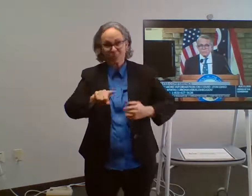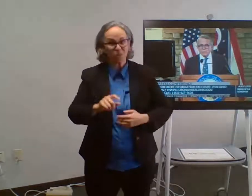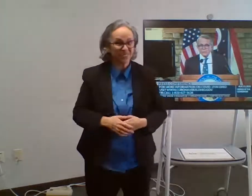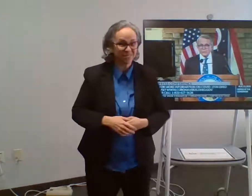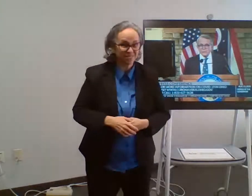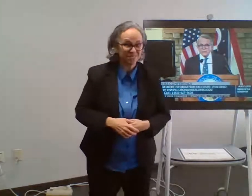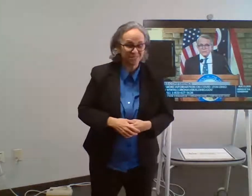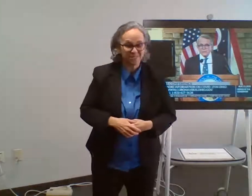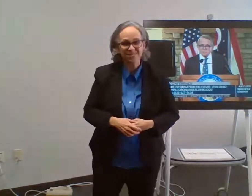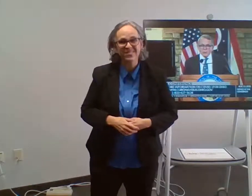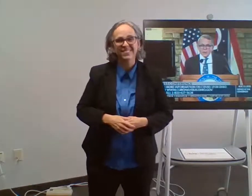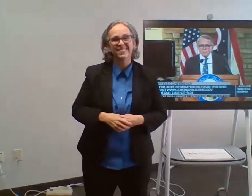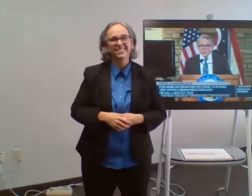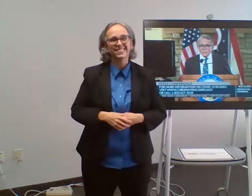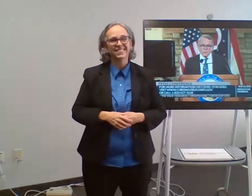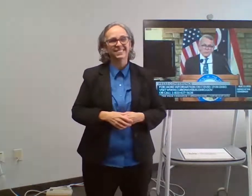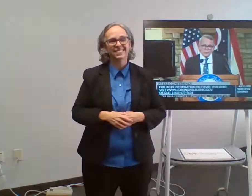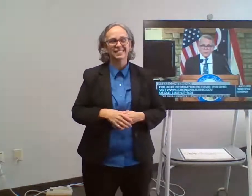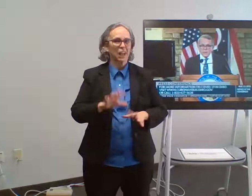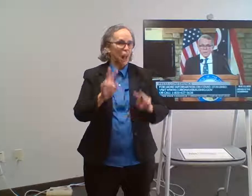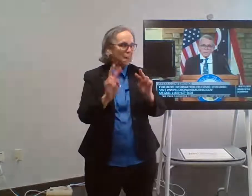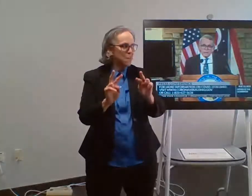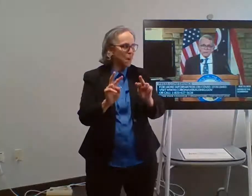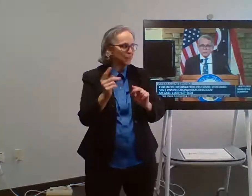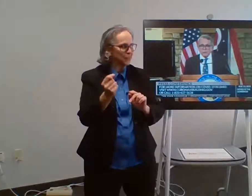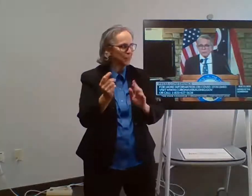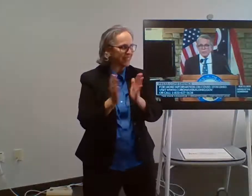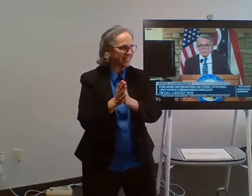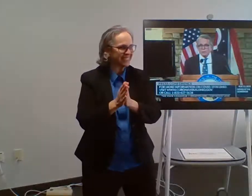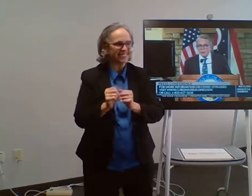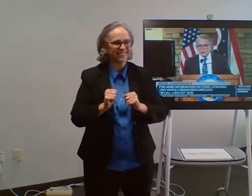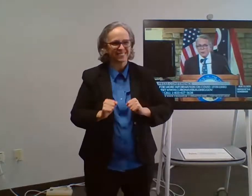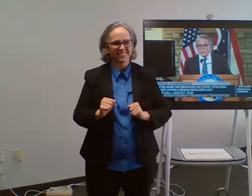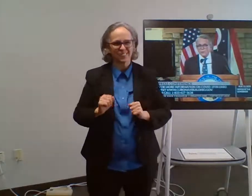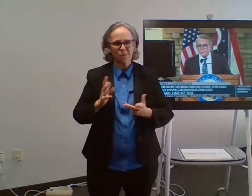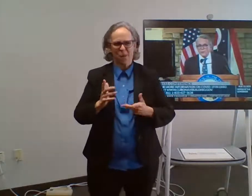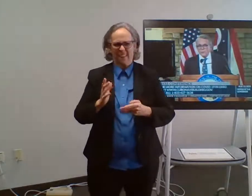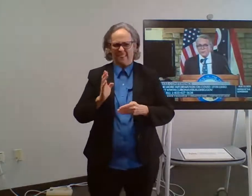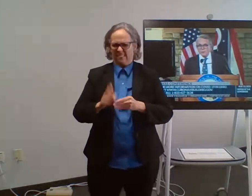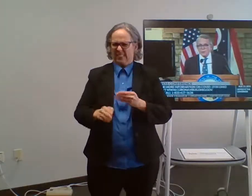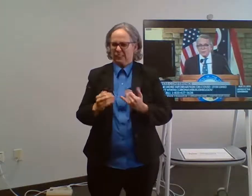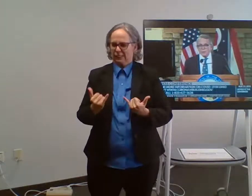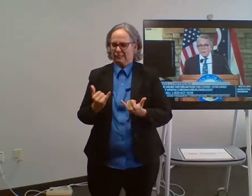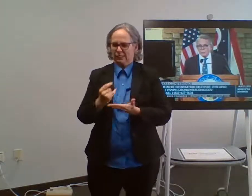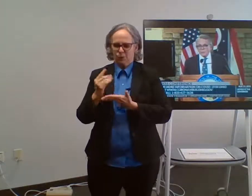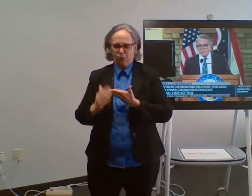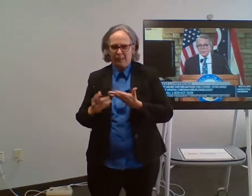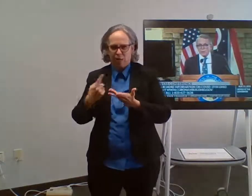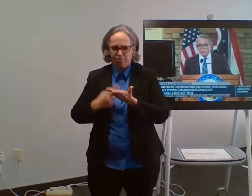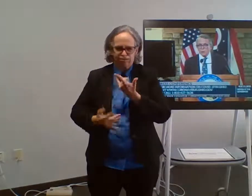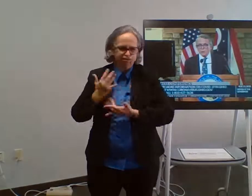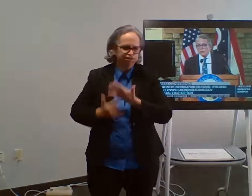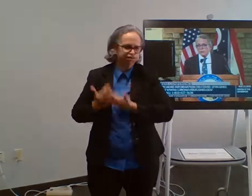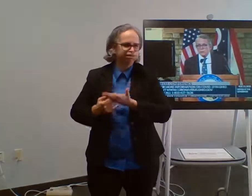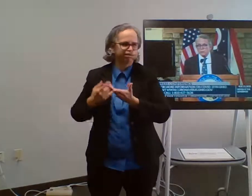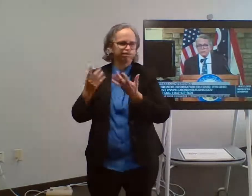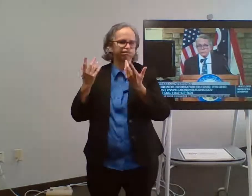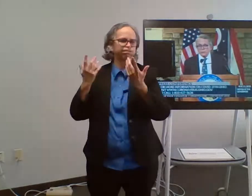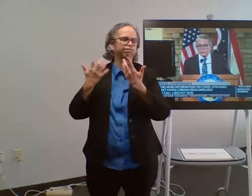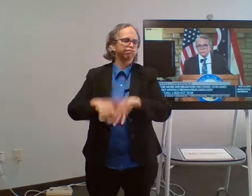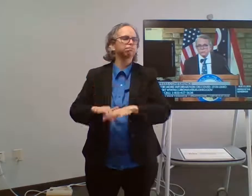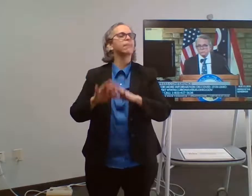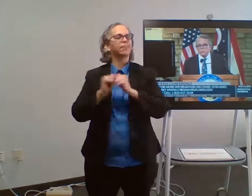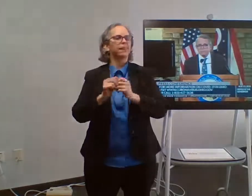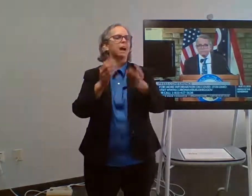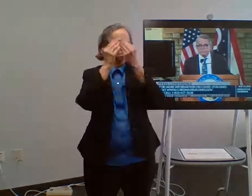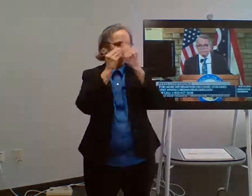We look forward to Tuesday, and we'll have it done this weekend, get it done this weekend, we hope, and then we'll be able to announce everything in more details on